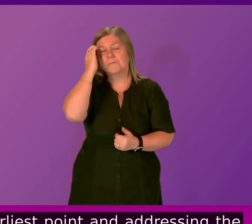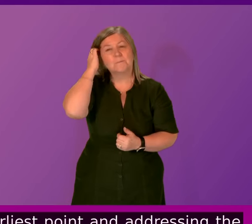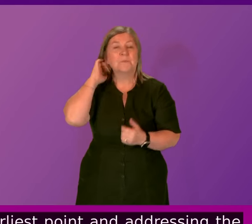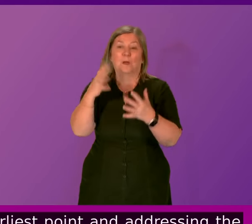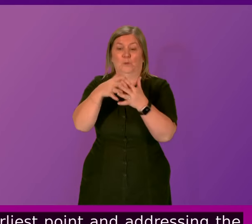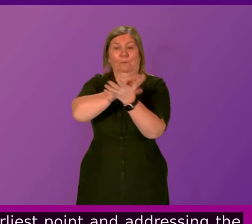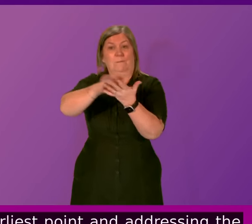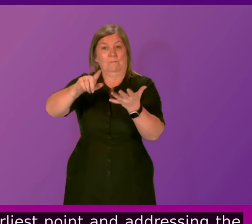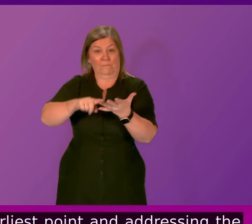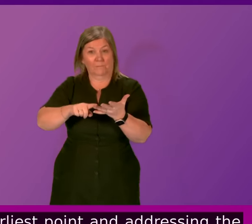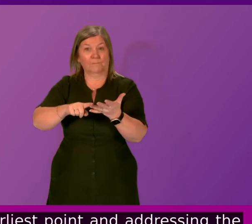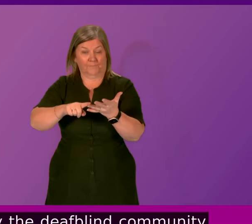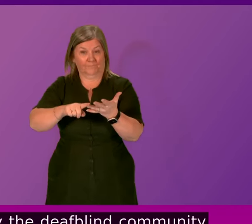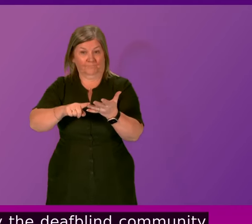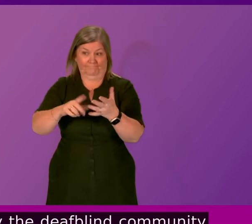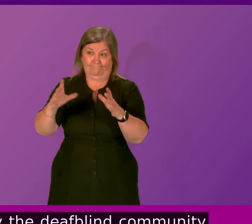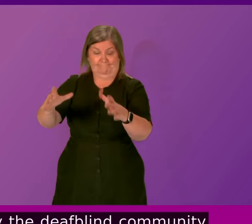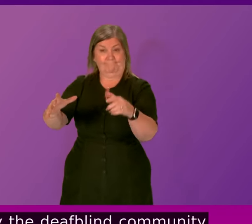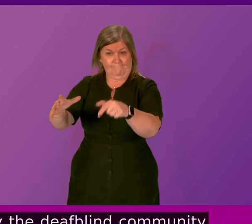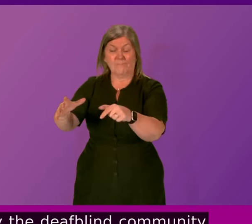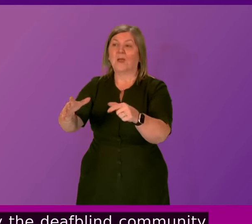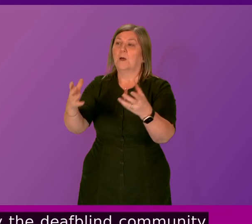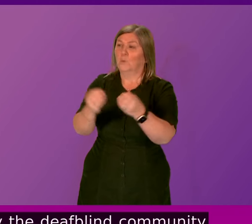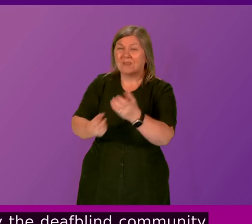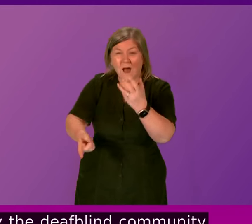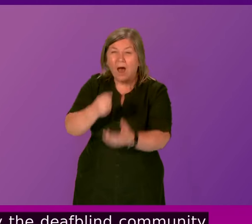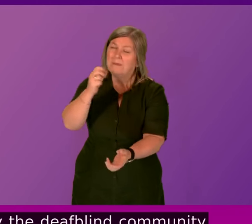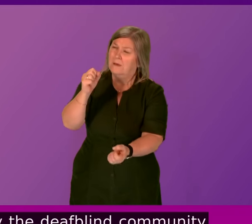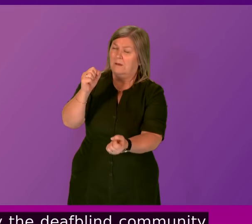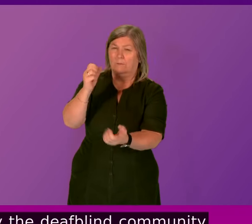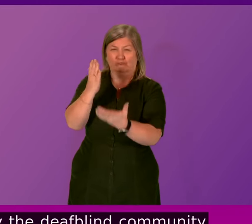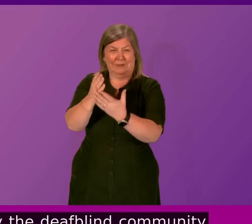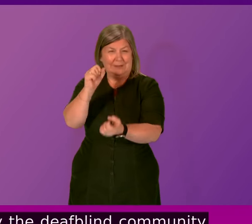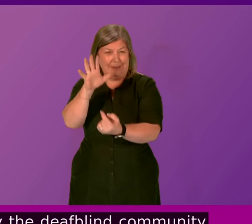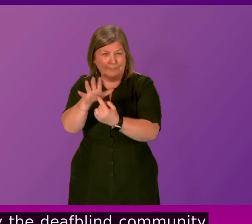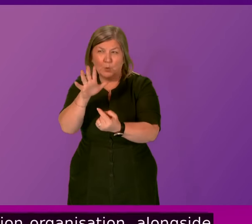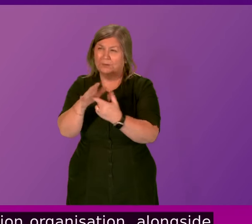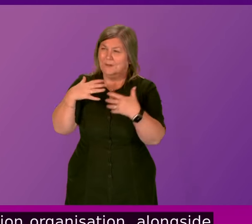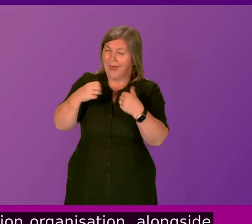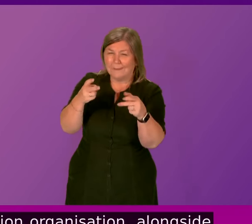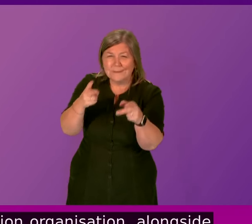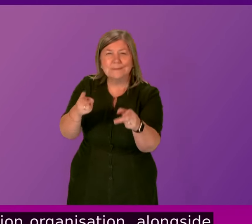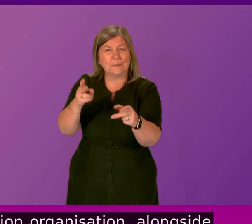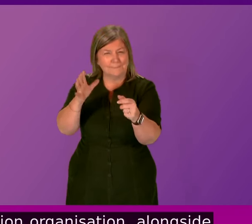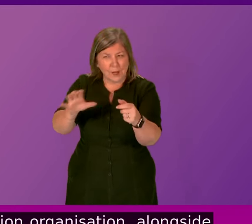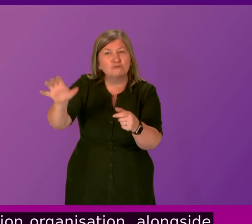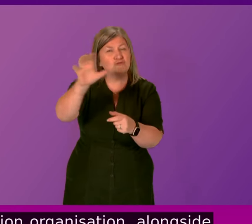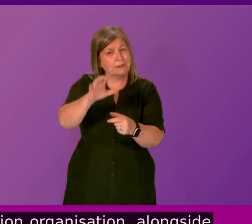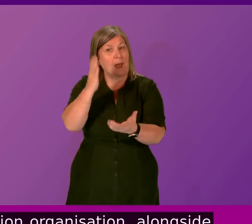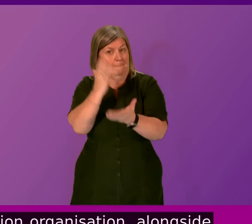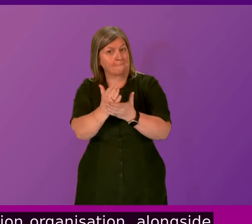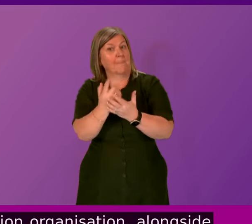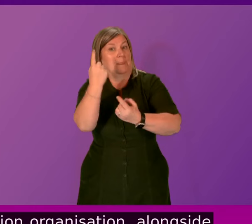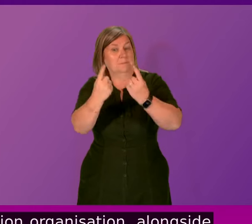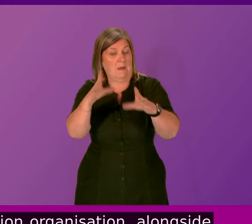Health Organisation, alongside other significant health systems and countries, have adopted the Nordic definition